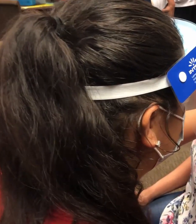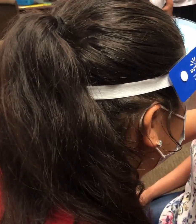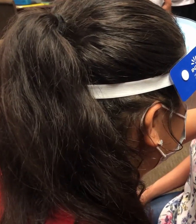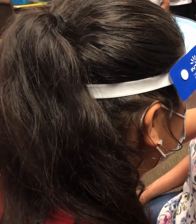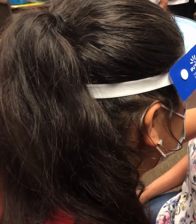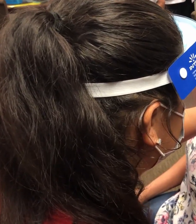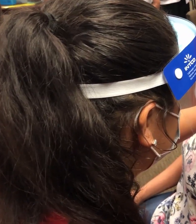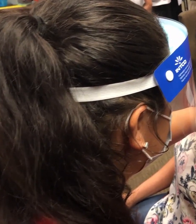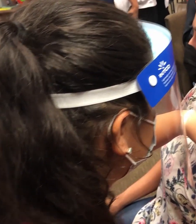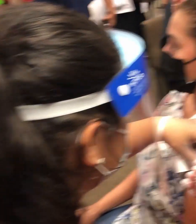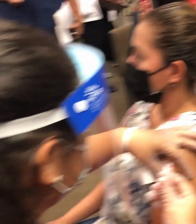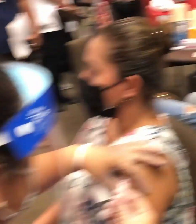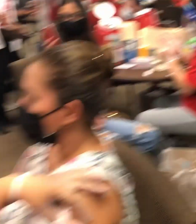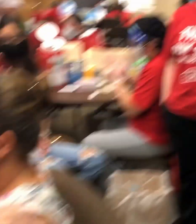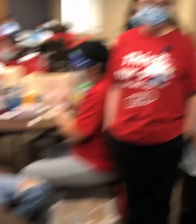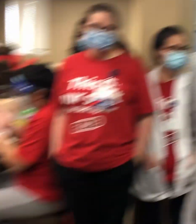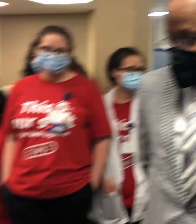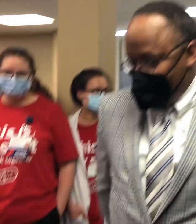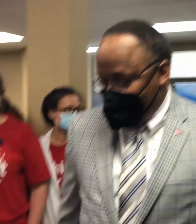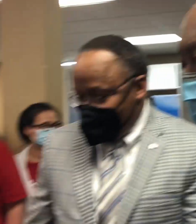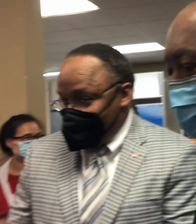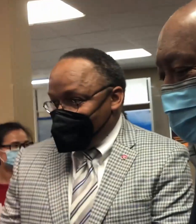No, you're gonna be fine.